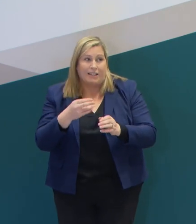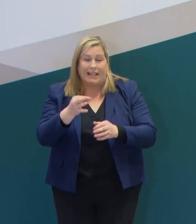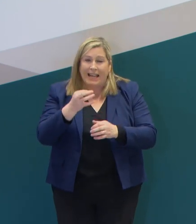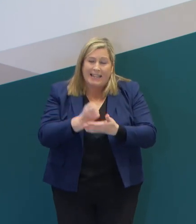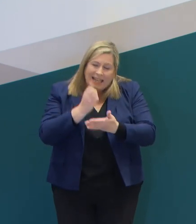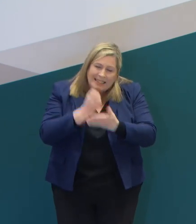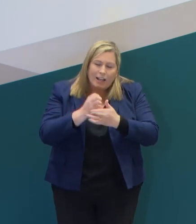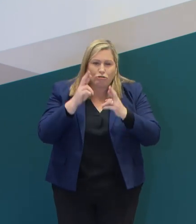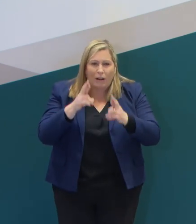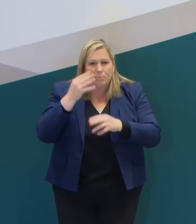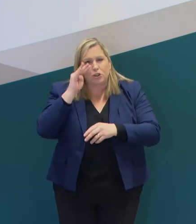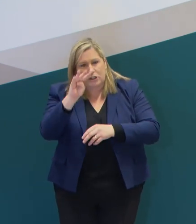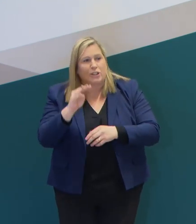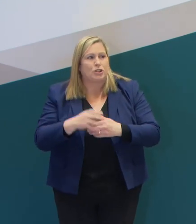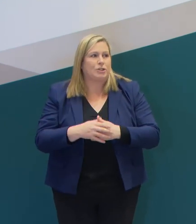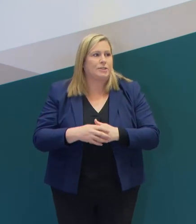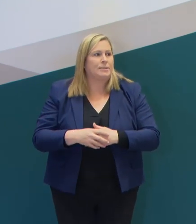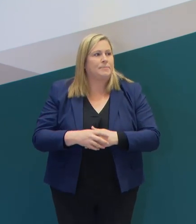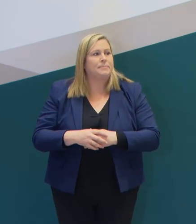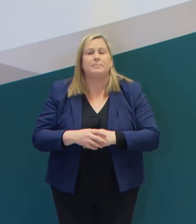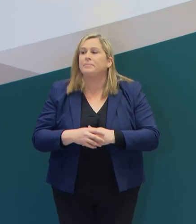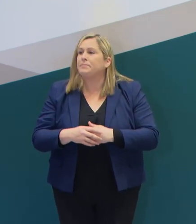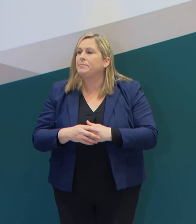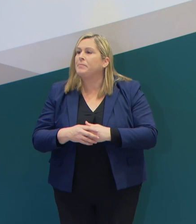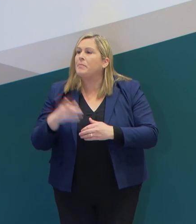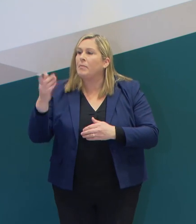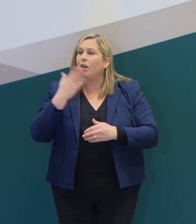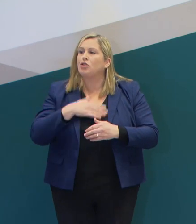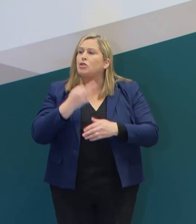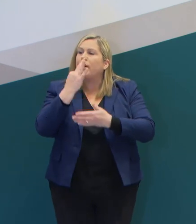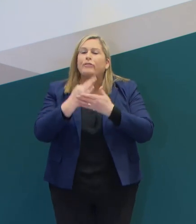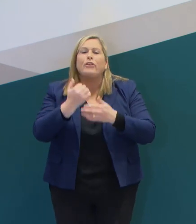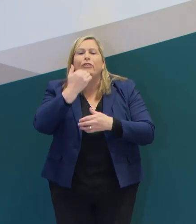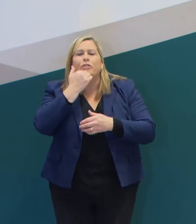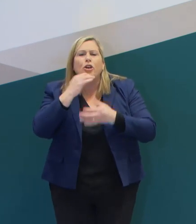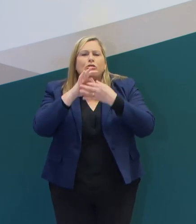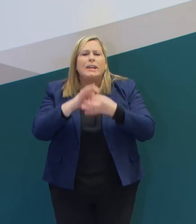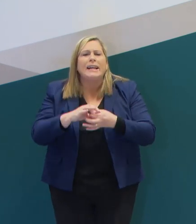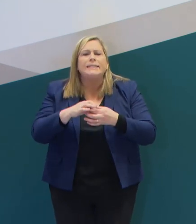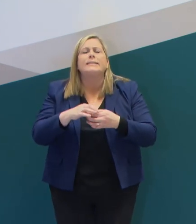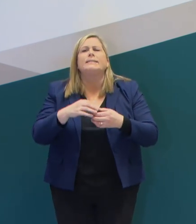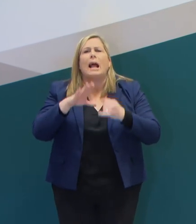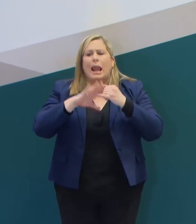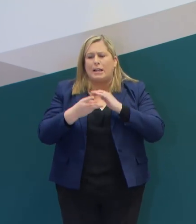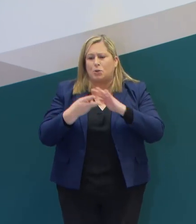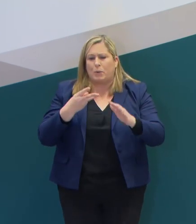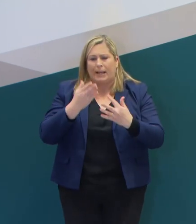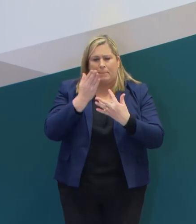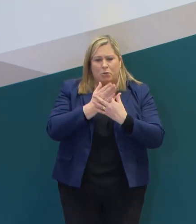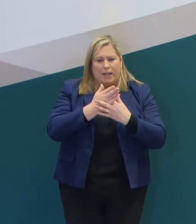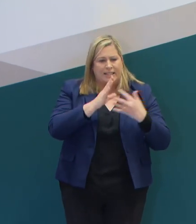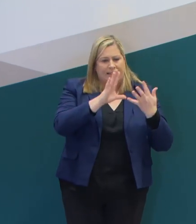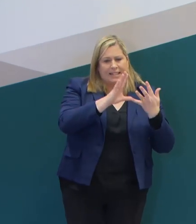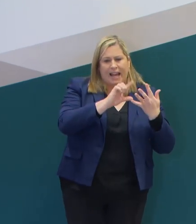conclusions. Thank you. Let's ask a few figure-related questions. Last week, a figure of between 10 and